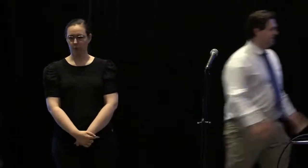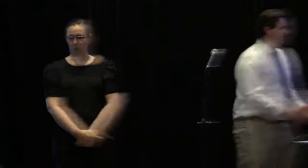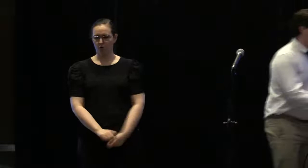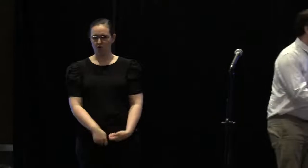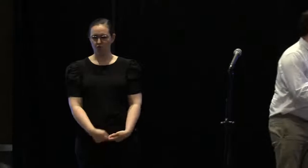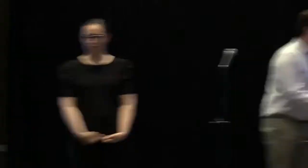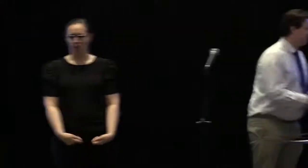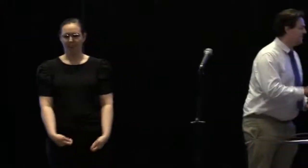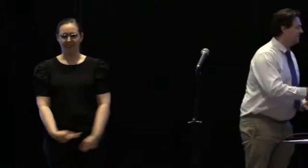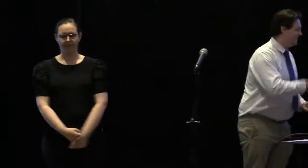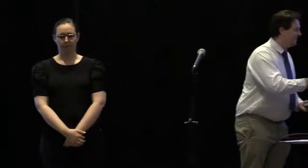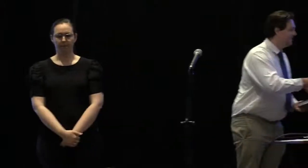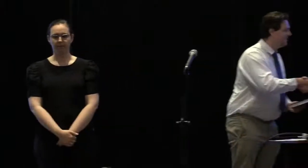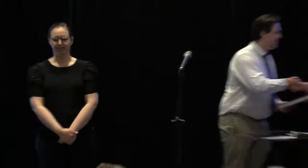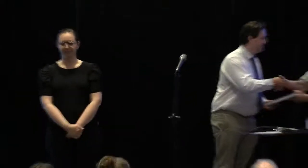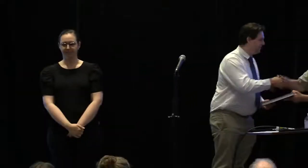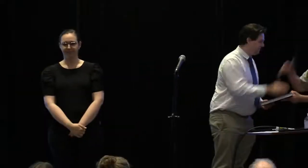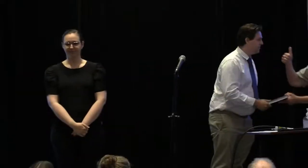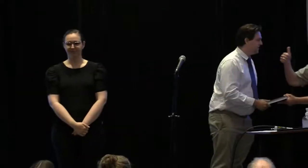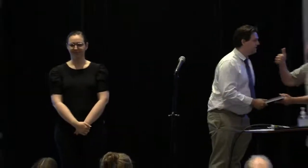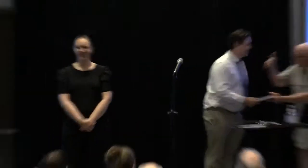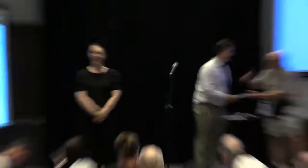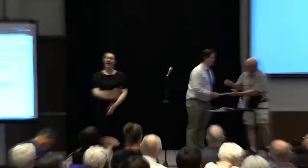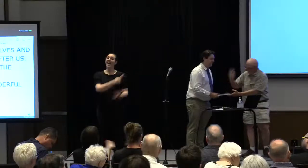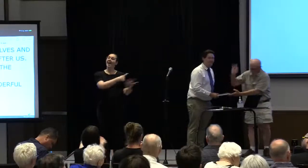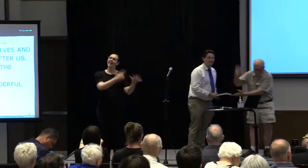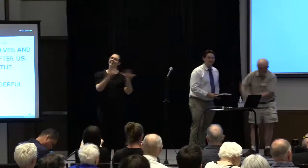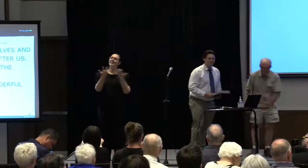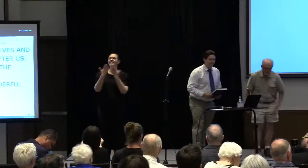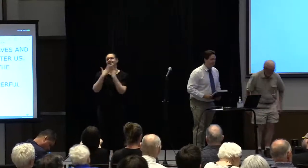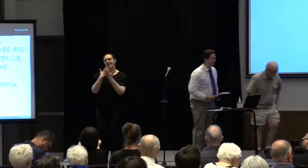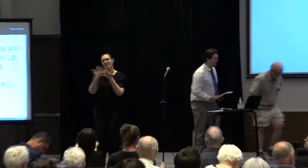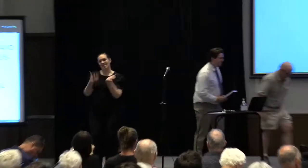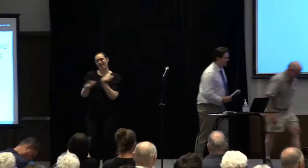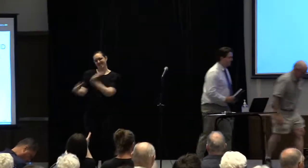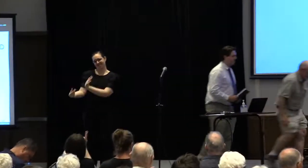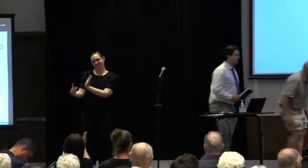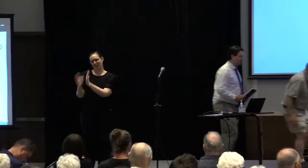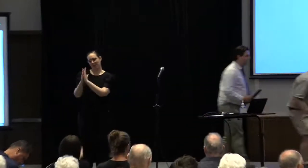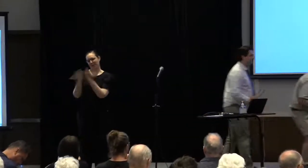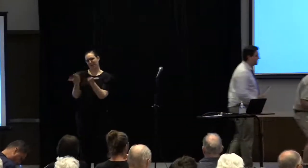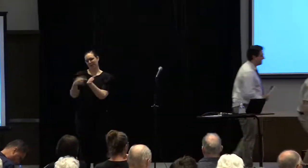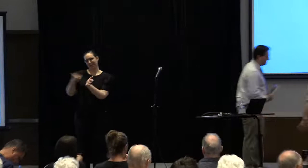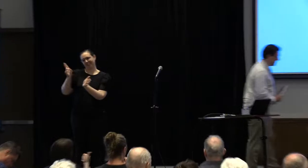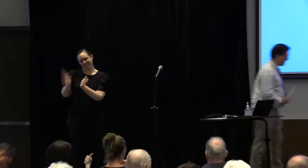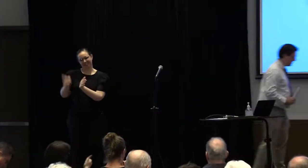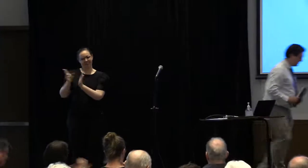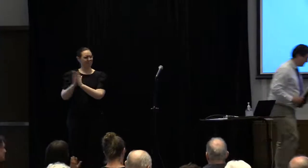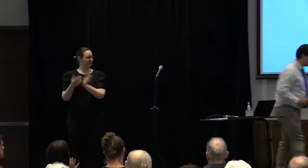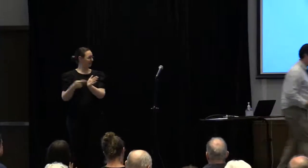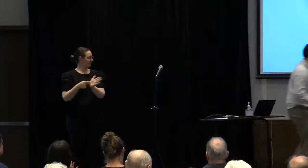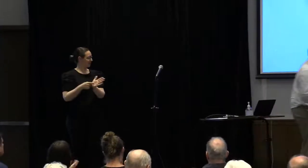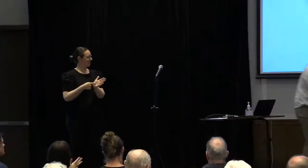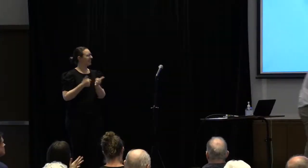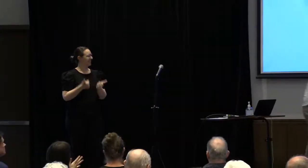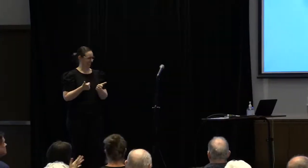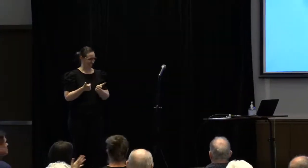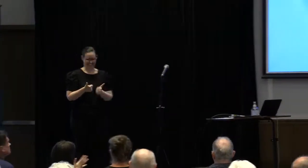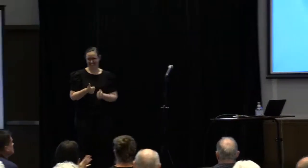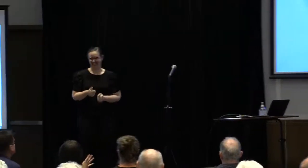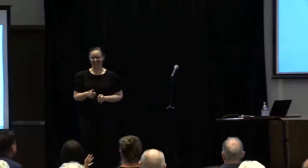And with our thanks, Sam, a book on the history of the School of the Deaf here in BC. Thank you.